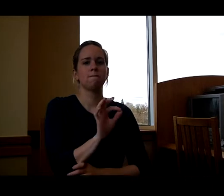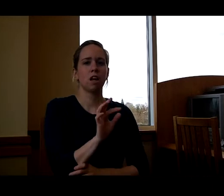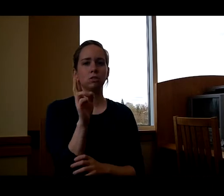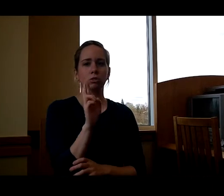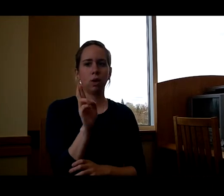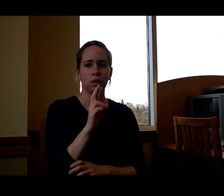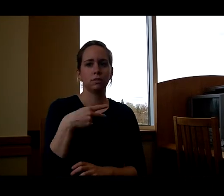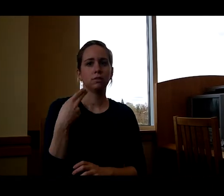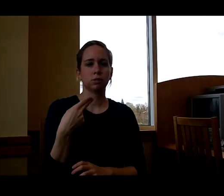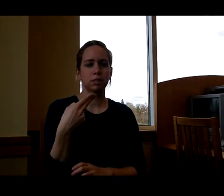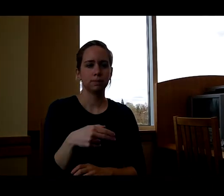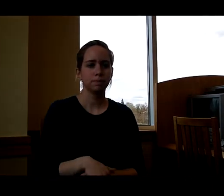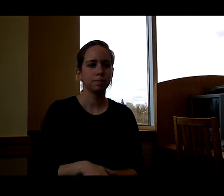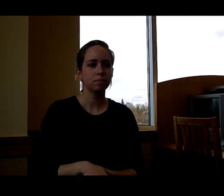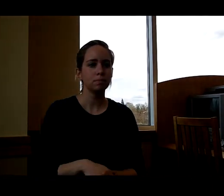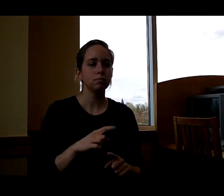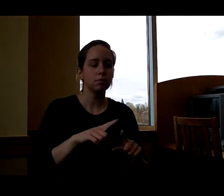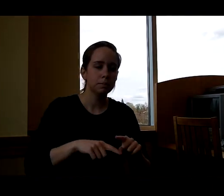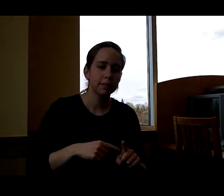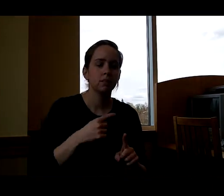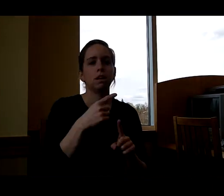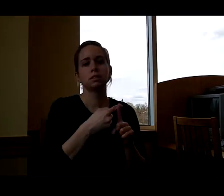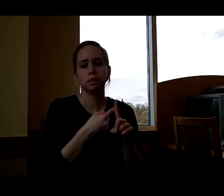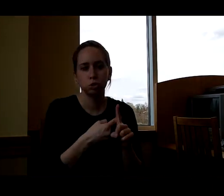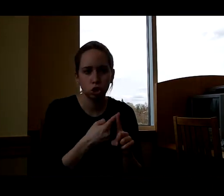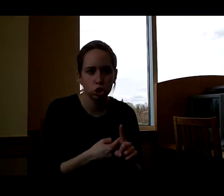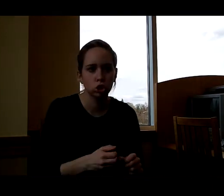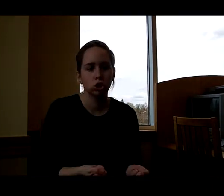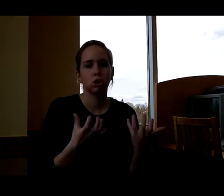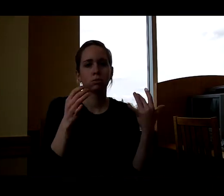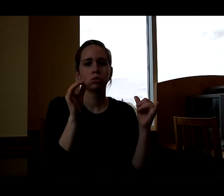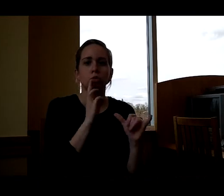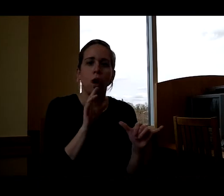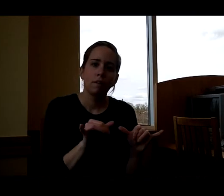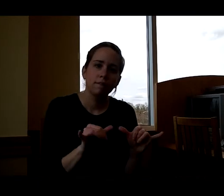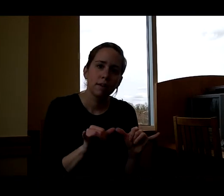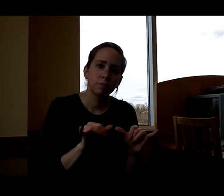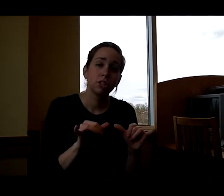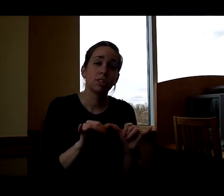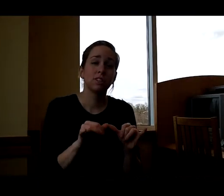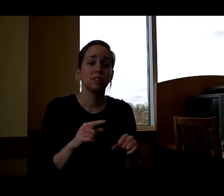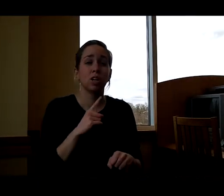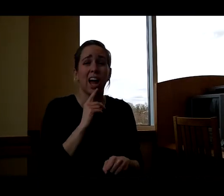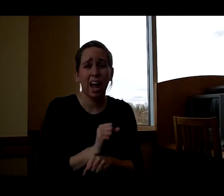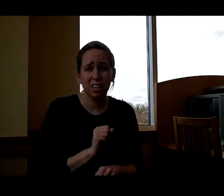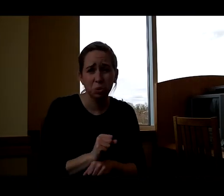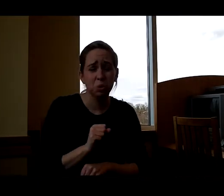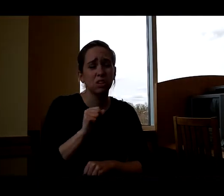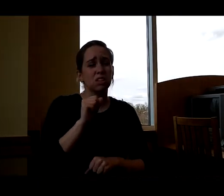what the temperature is, how much air or how much water vapor the air can hold, how much is actually in it, and that's relative humidity. The device they